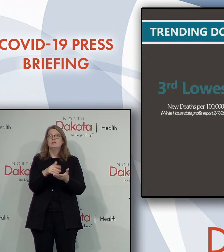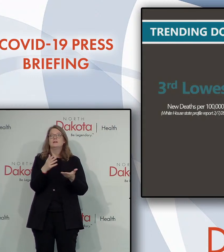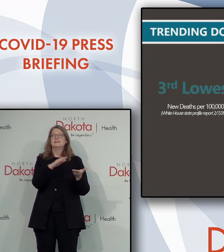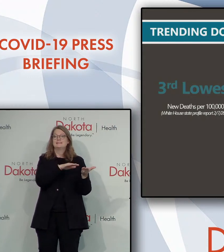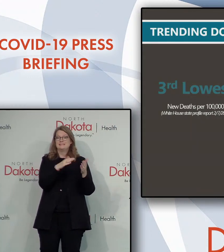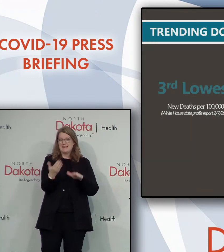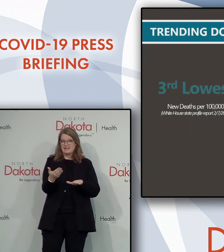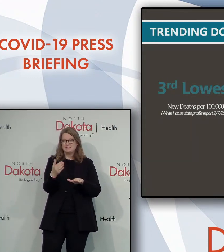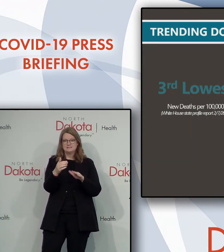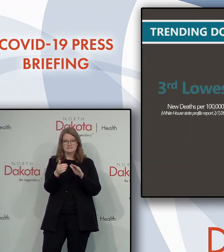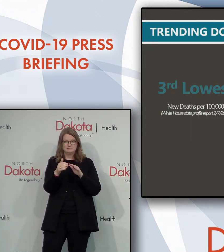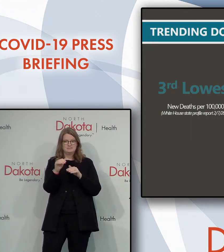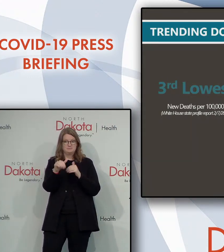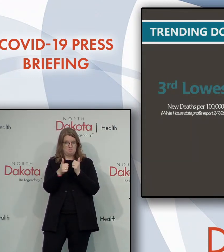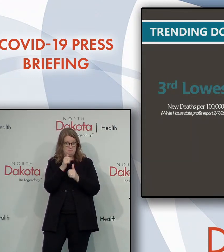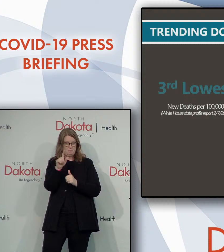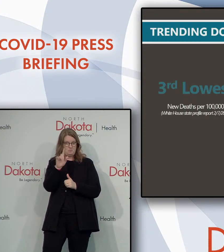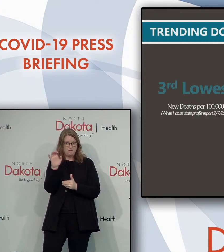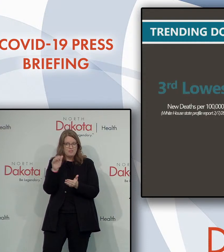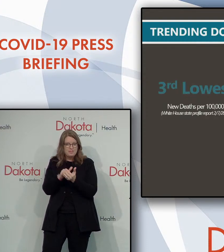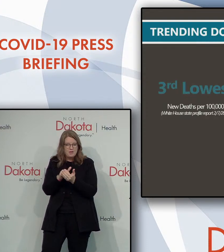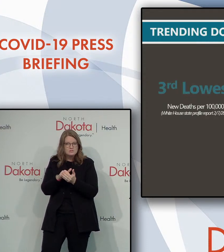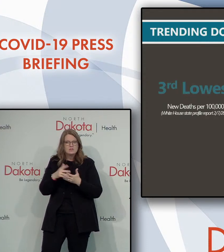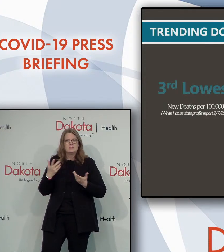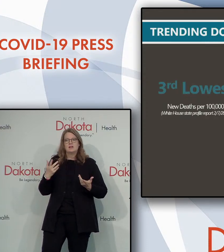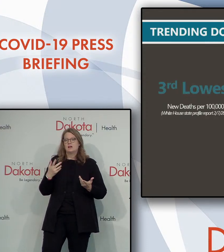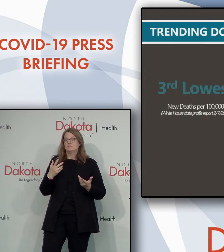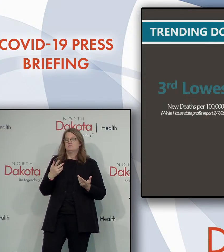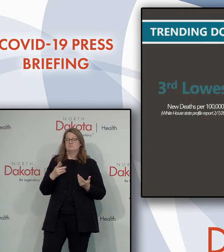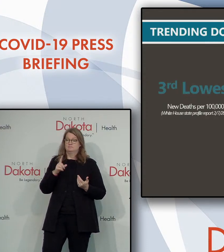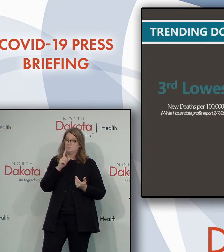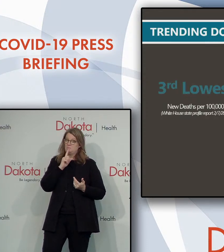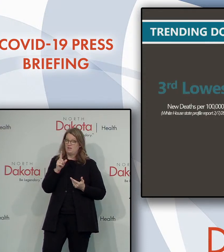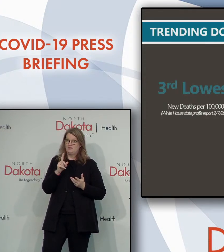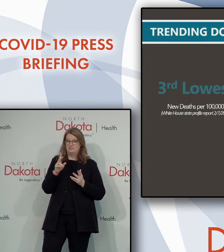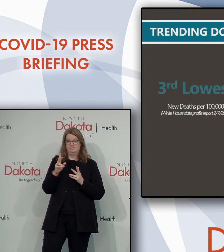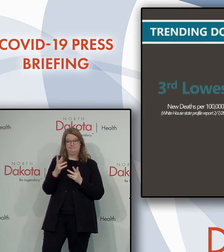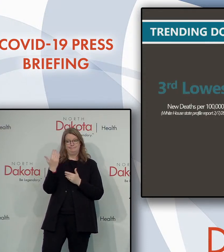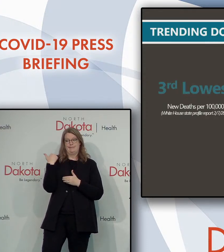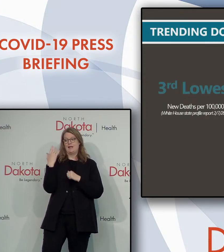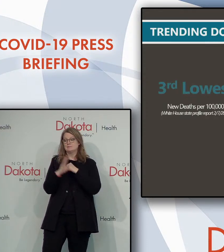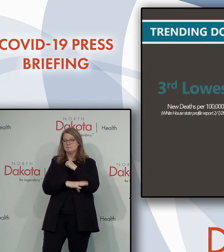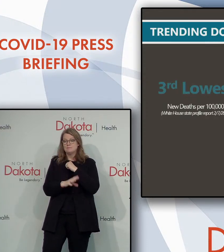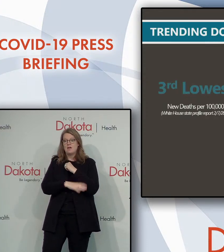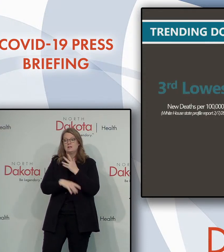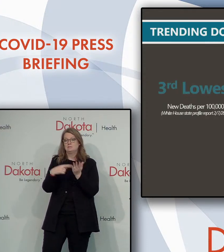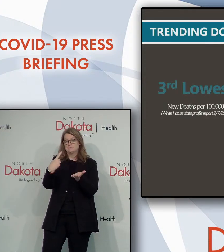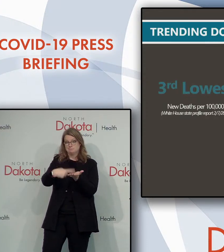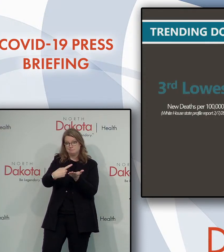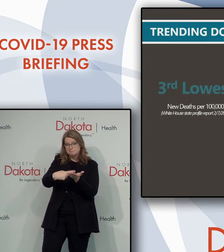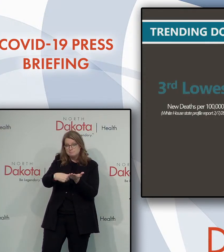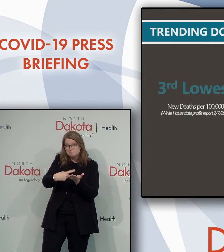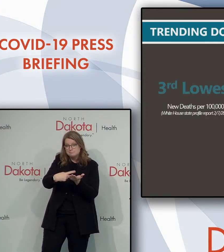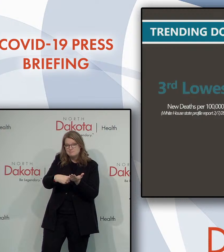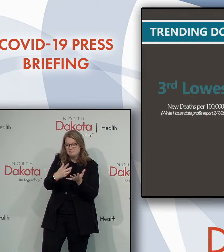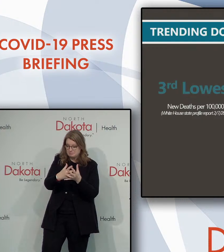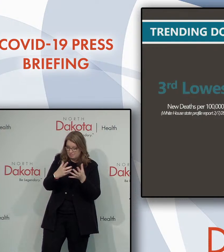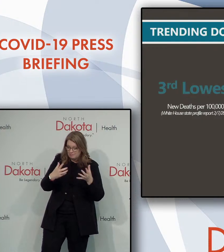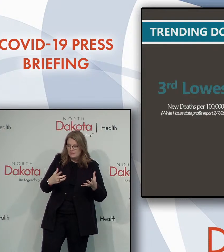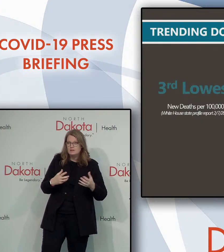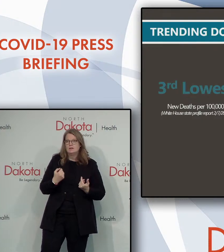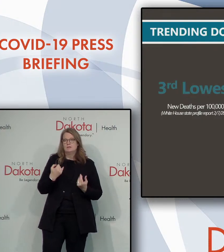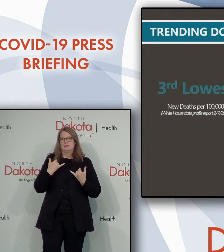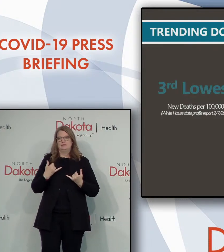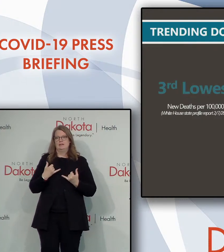per capita was something that was a news item for our state last fall, but again, on this list, we are 50th